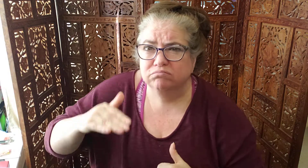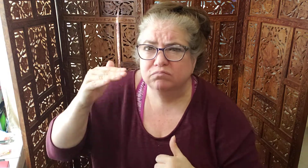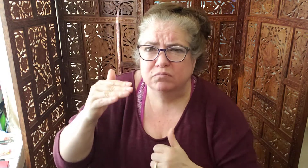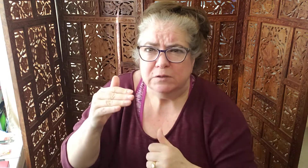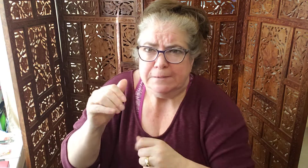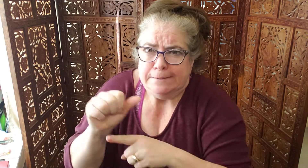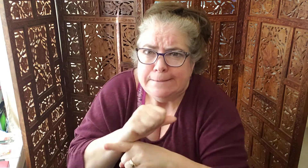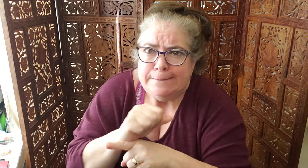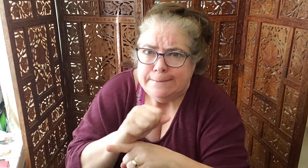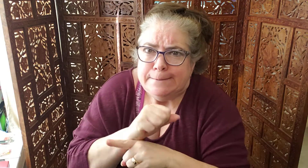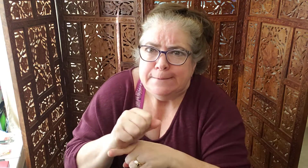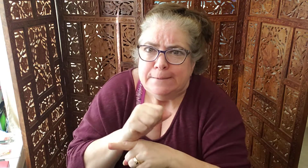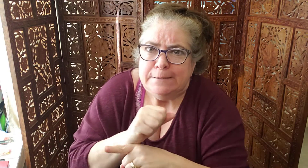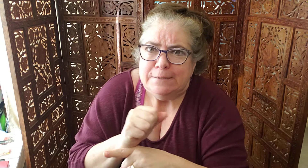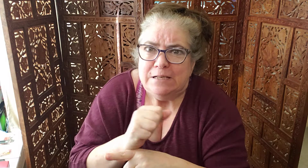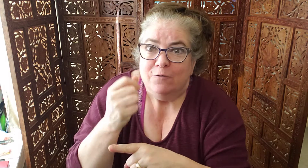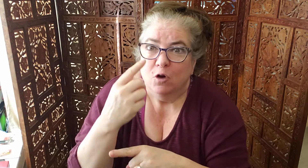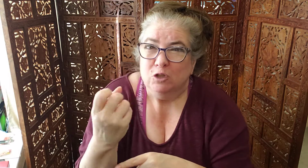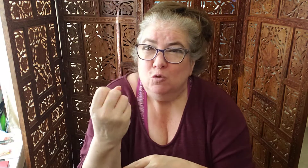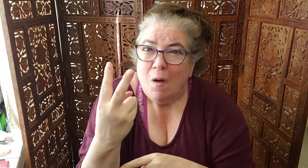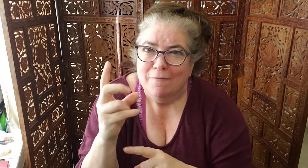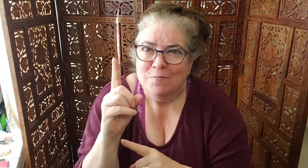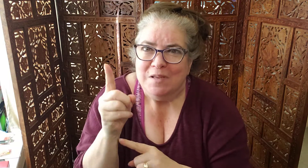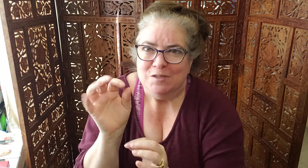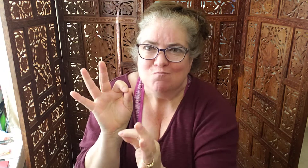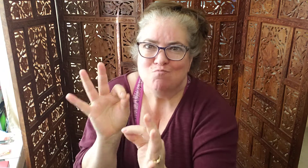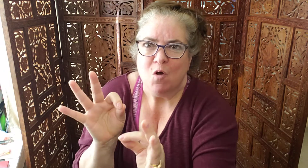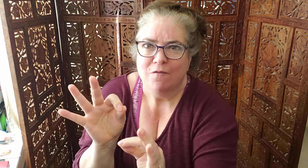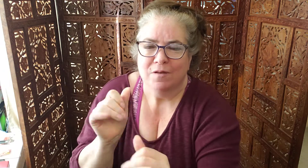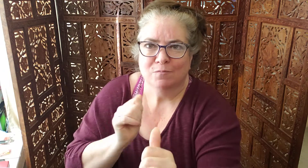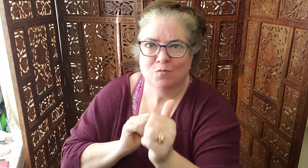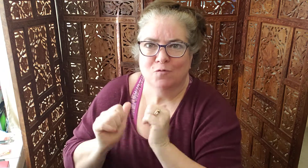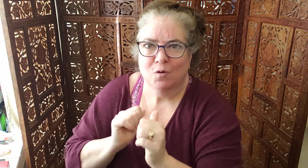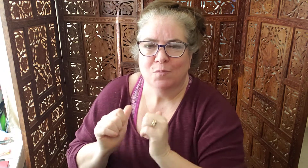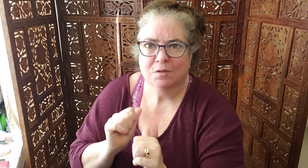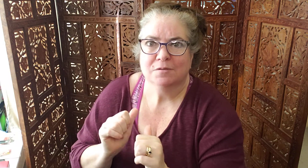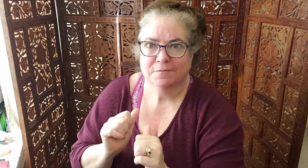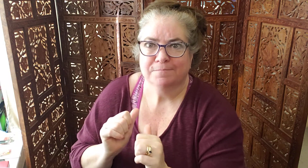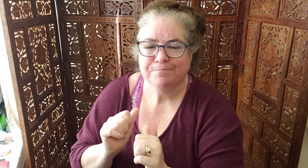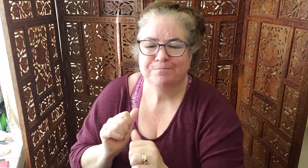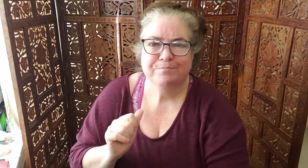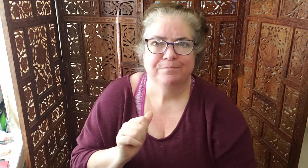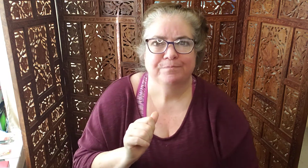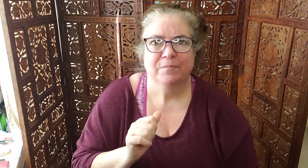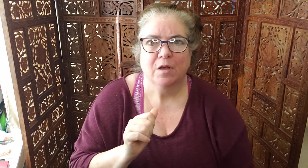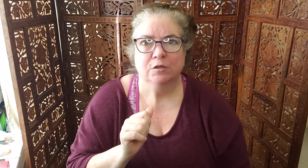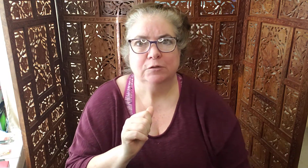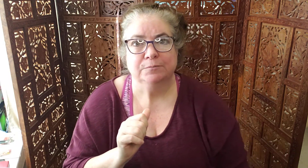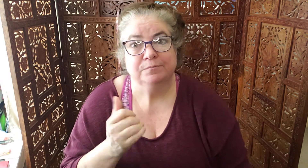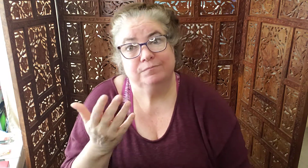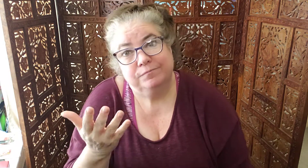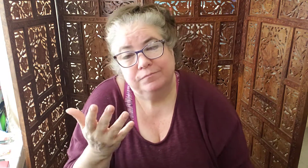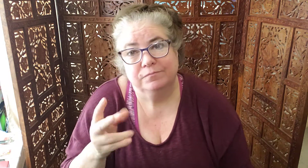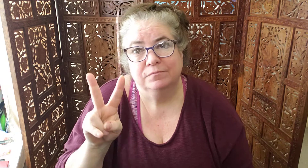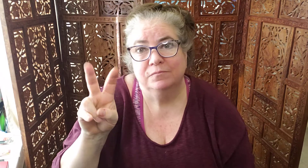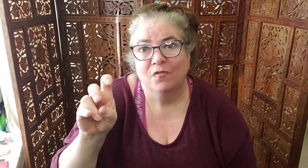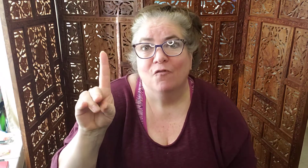perfect material. Vaudeville shows were America's most popular entertainment at the beginning of